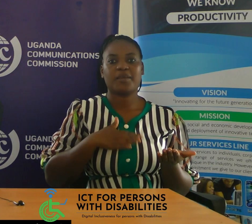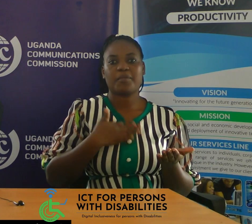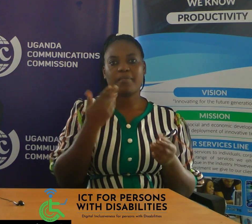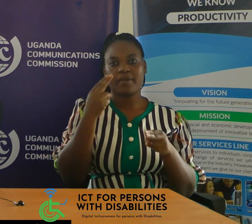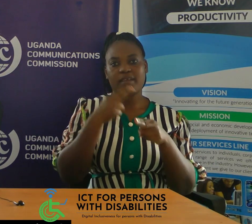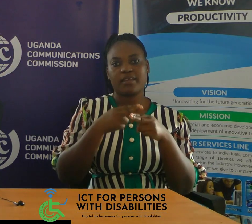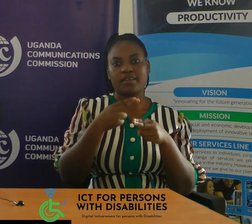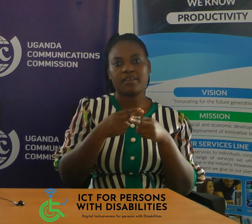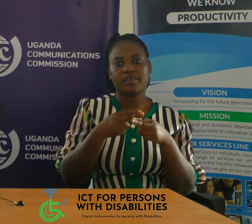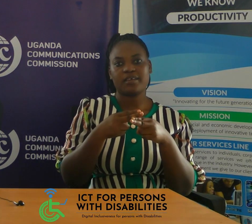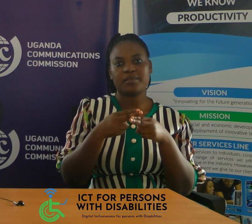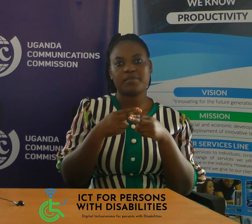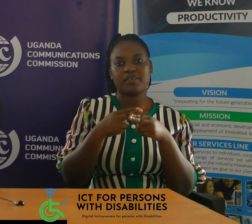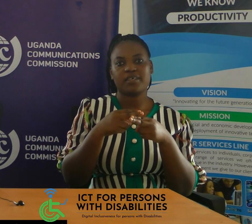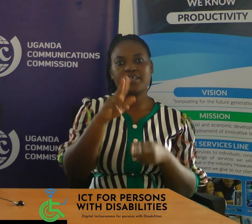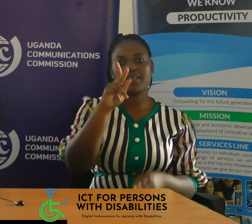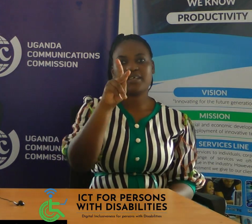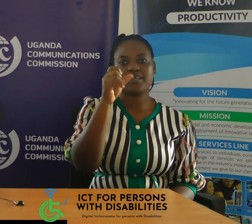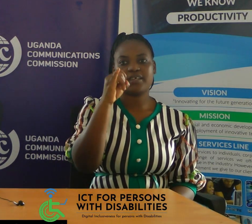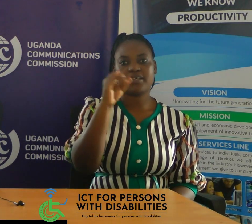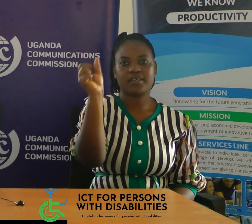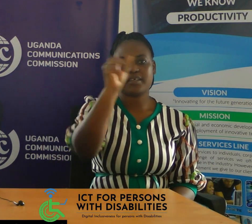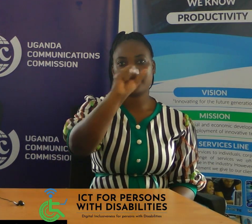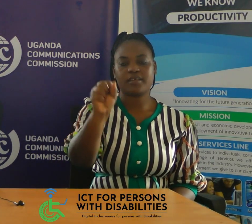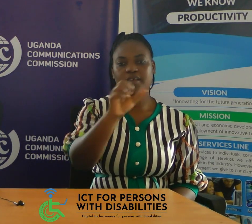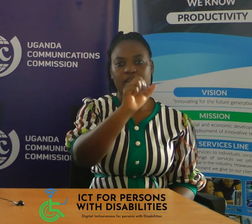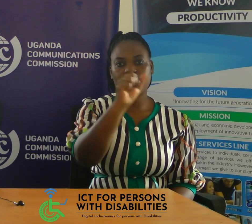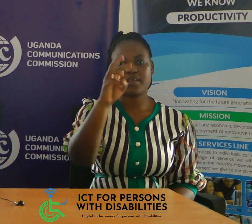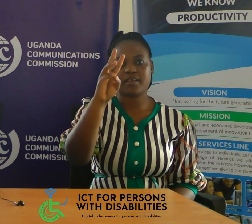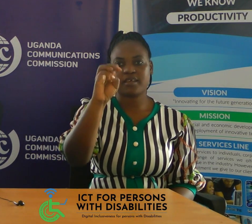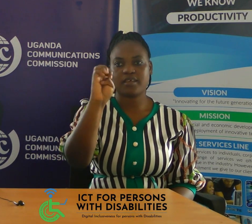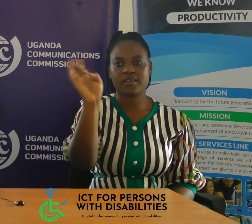My name is Kisame Samuel,